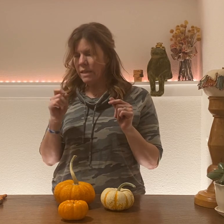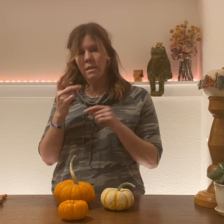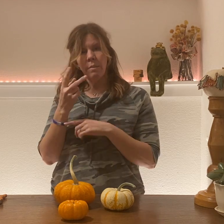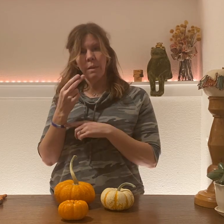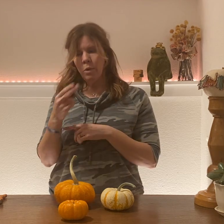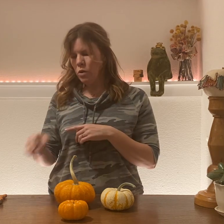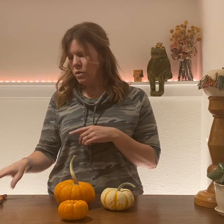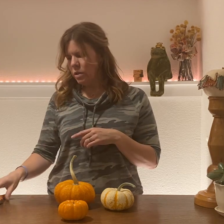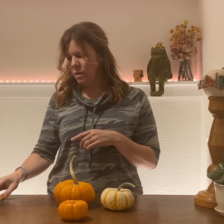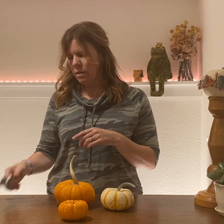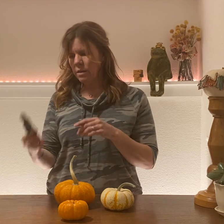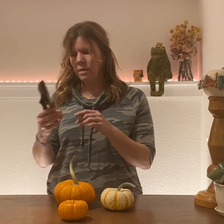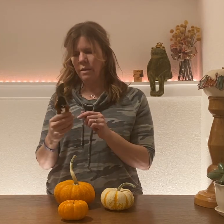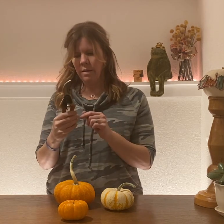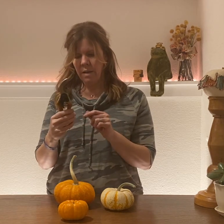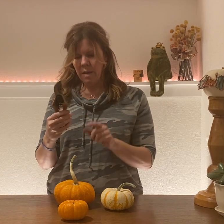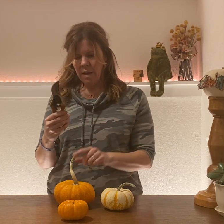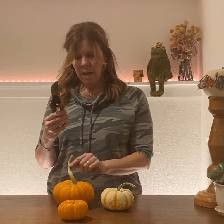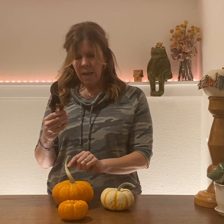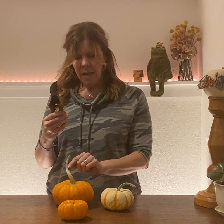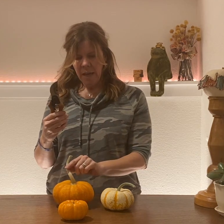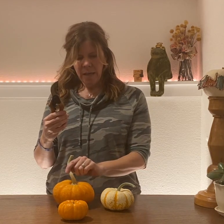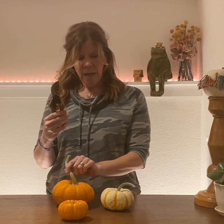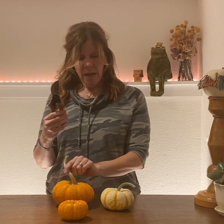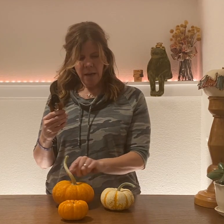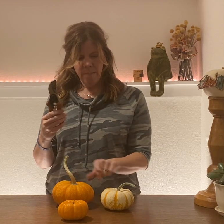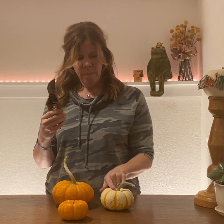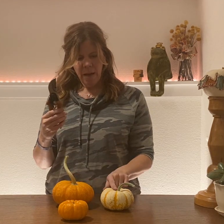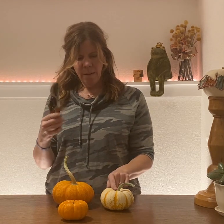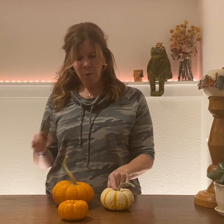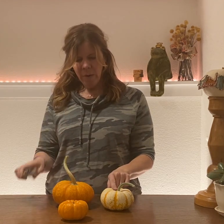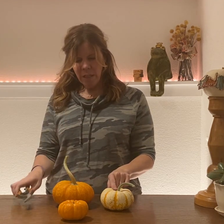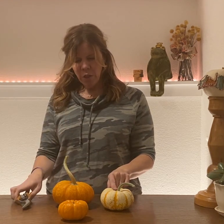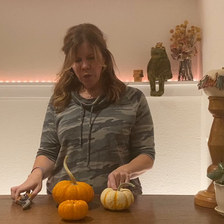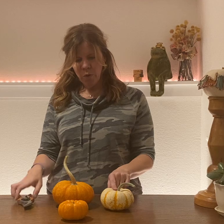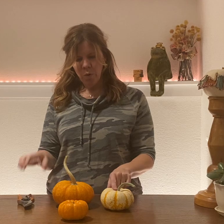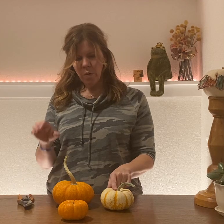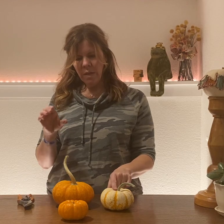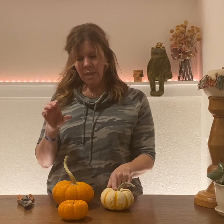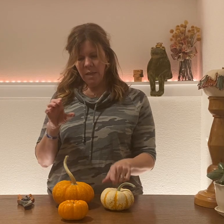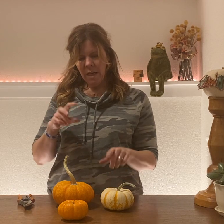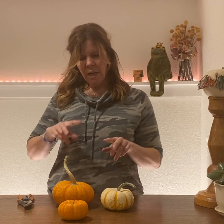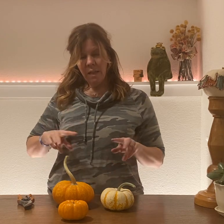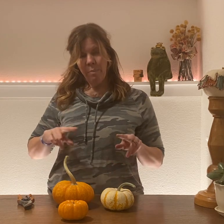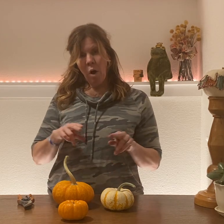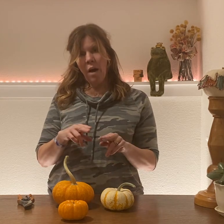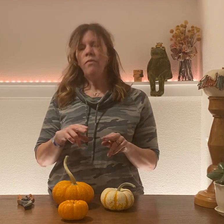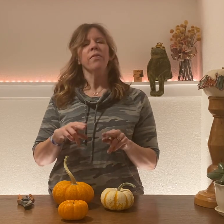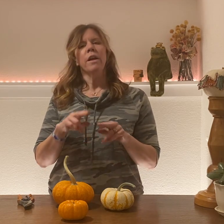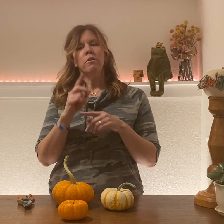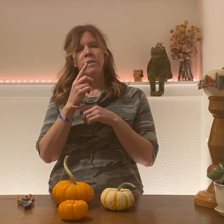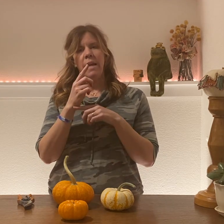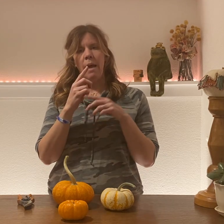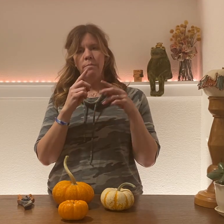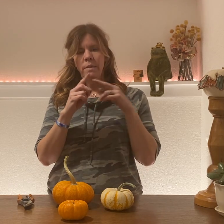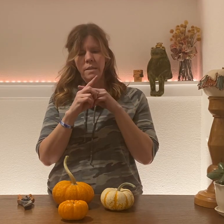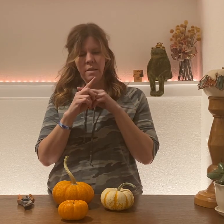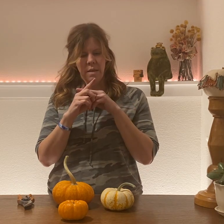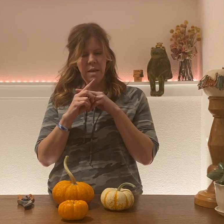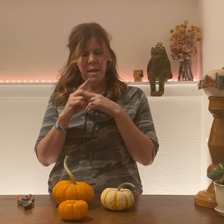some clippers, and I'm going to clip off their stems,